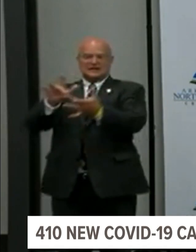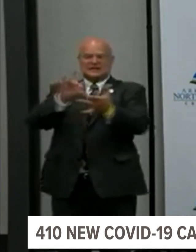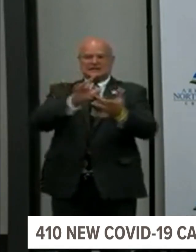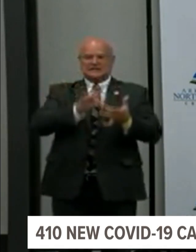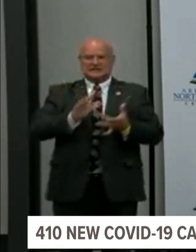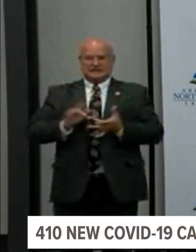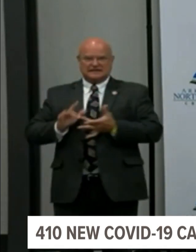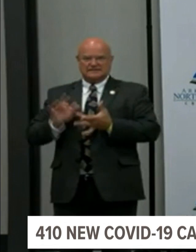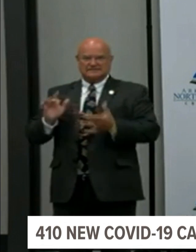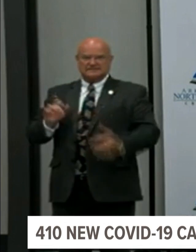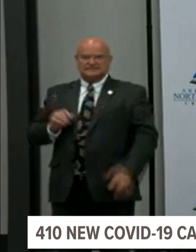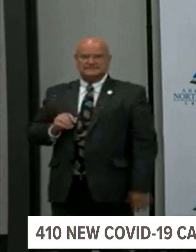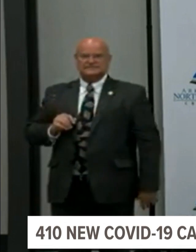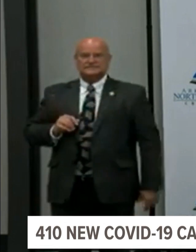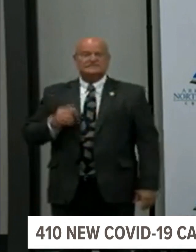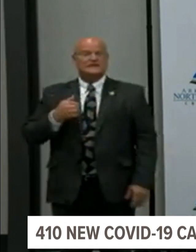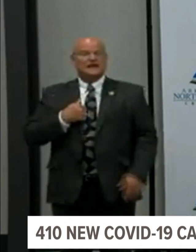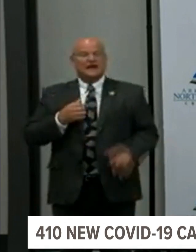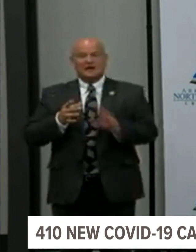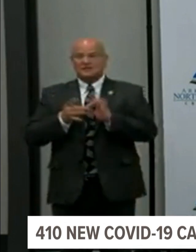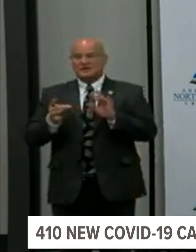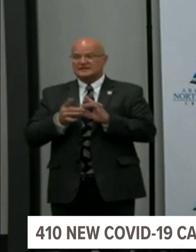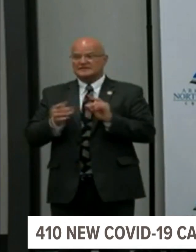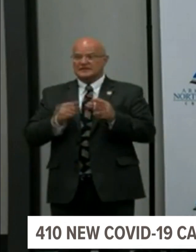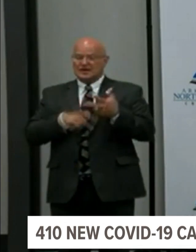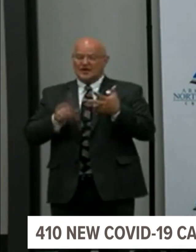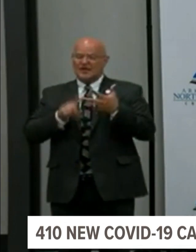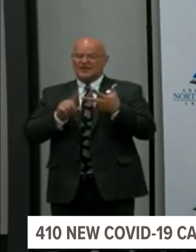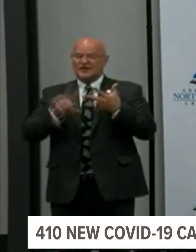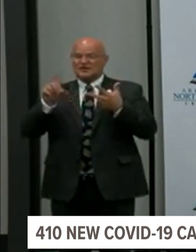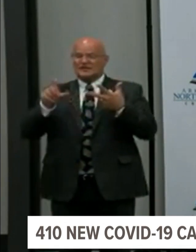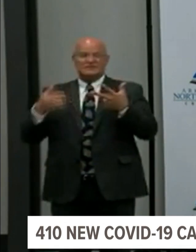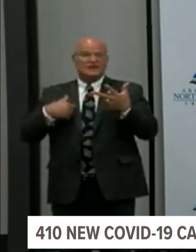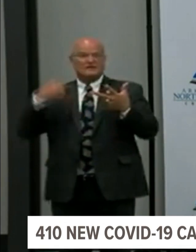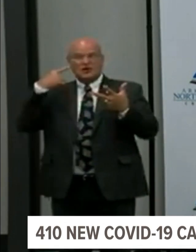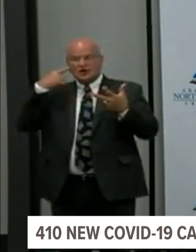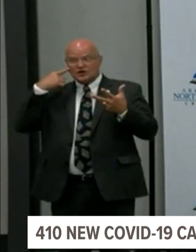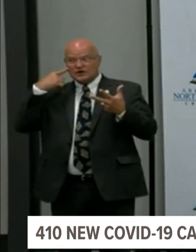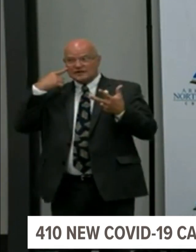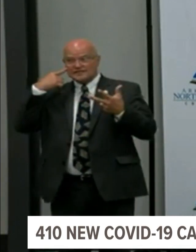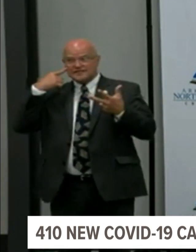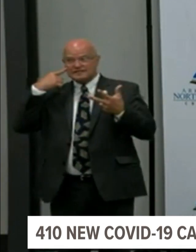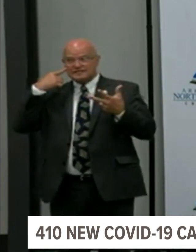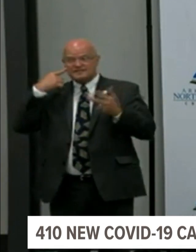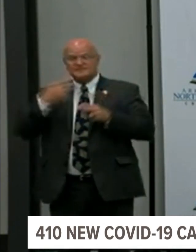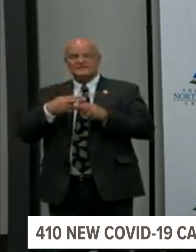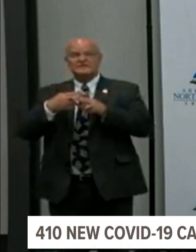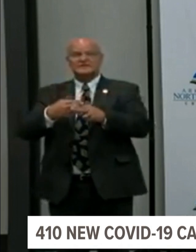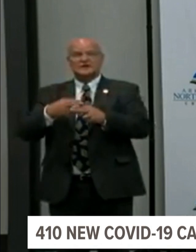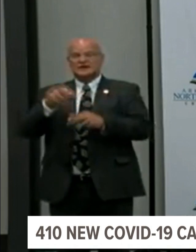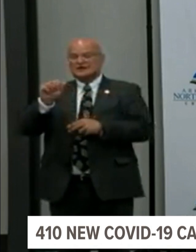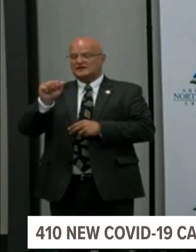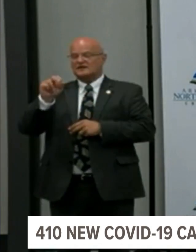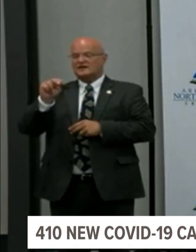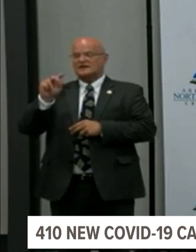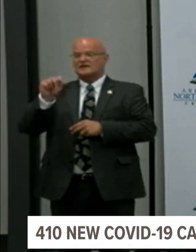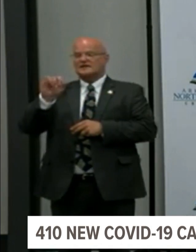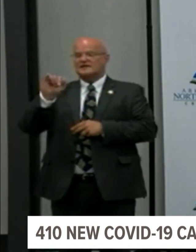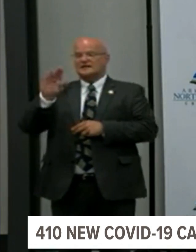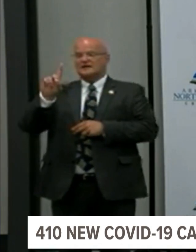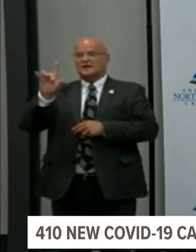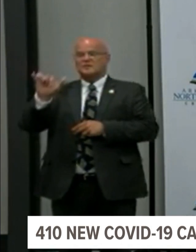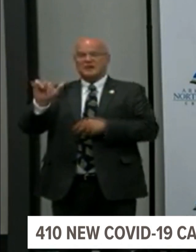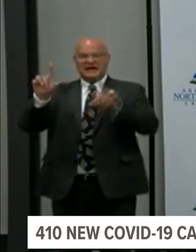around. I did want to mention there's a third kind of test you may have heard about. It's called an antibody test, and that's a